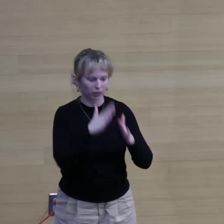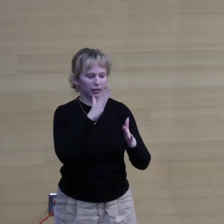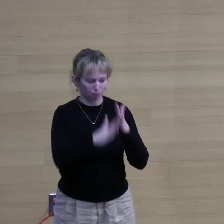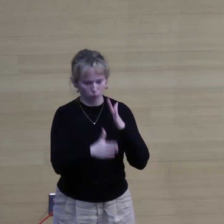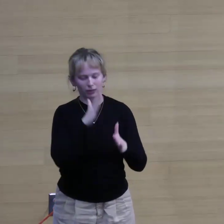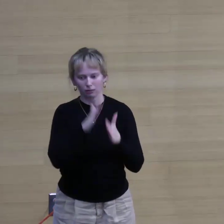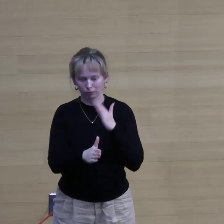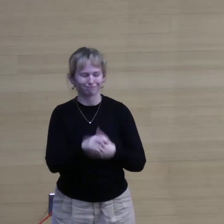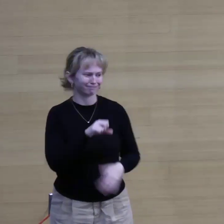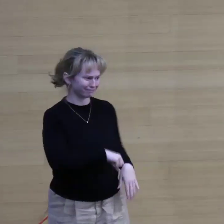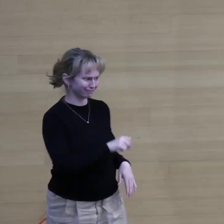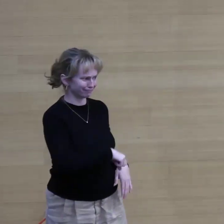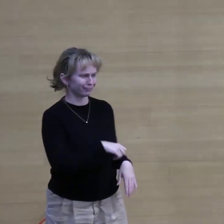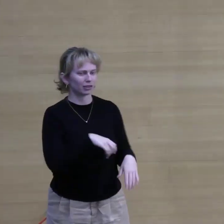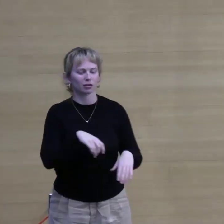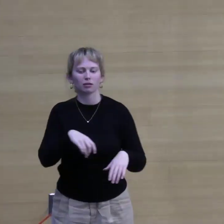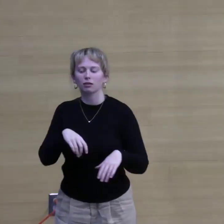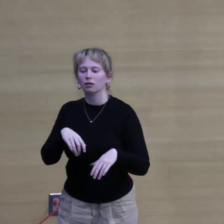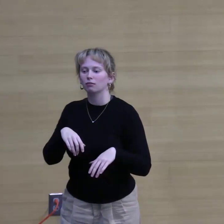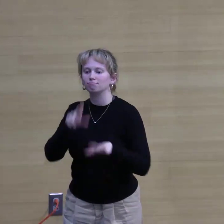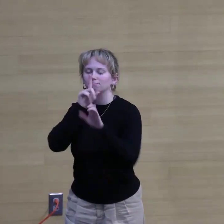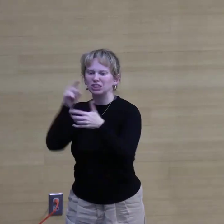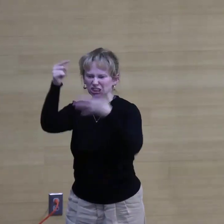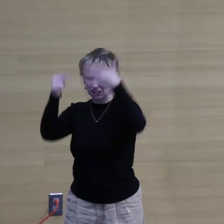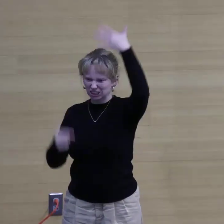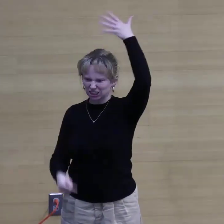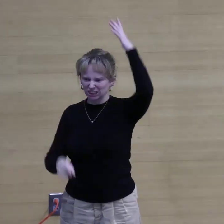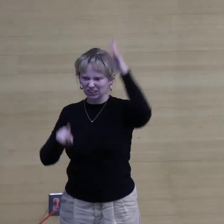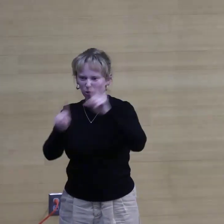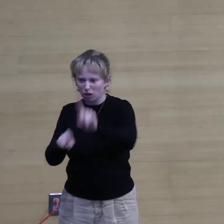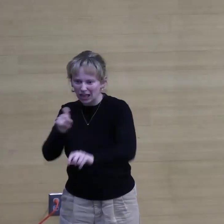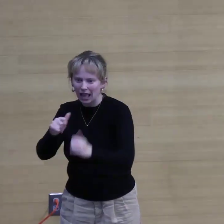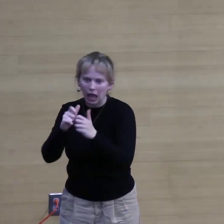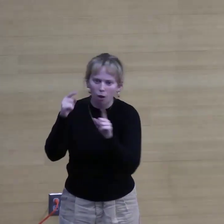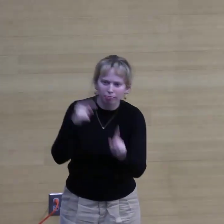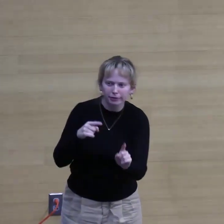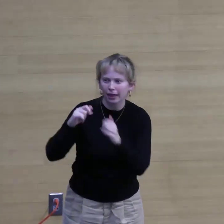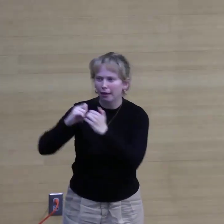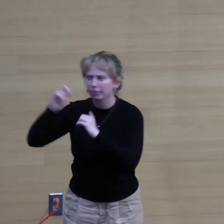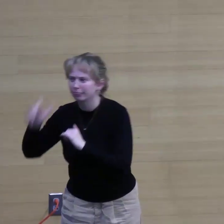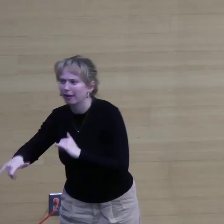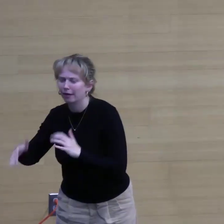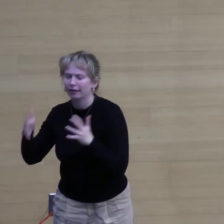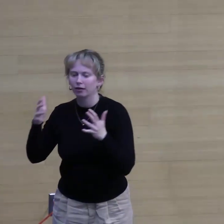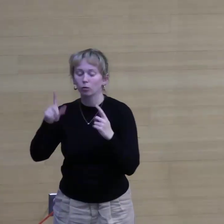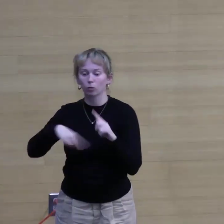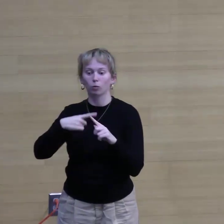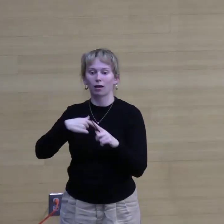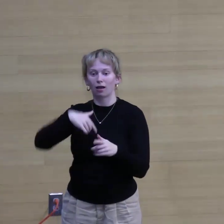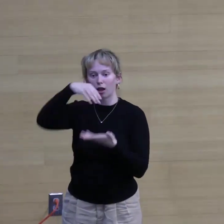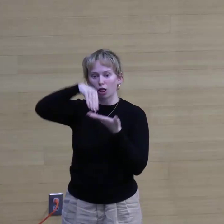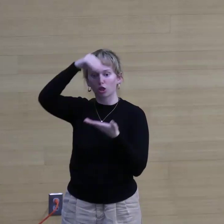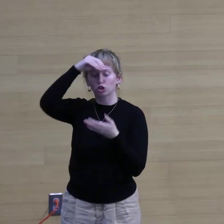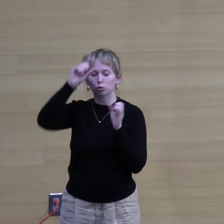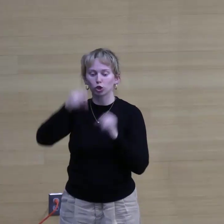Community. And it just answers so many questions. How do you do this? How do you do that? When I learned that I could put